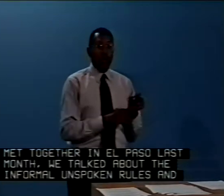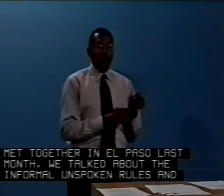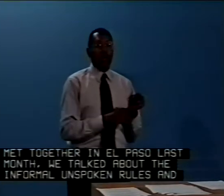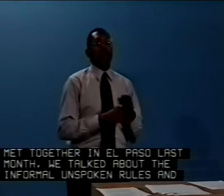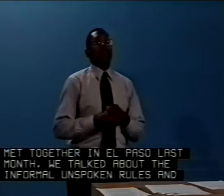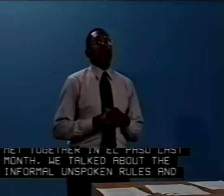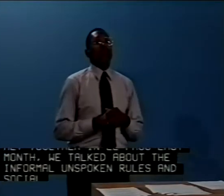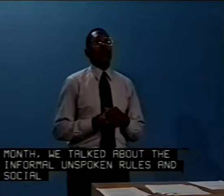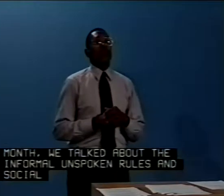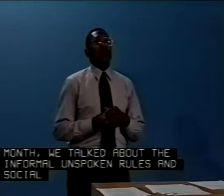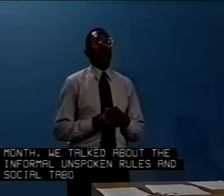an important area,